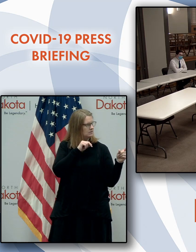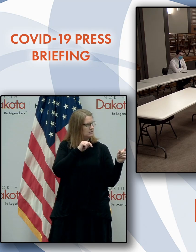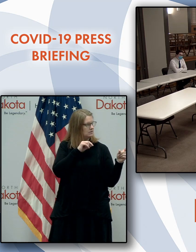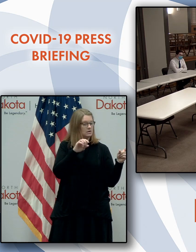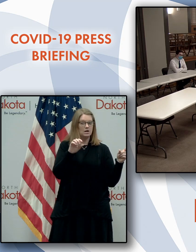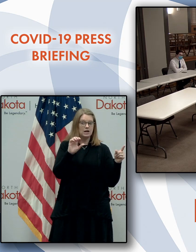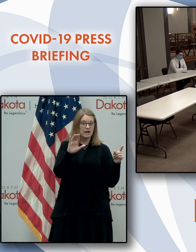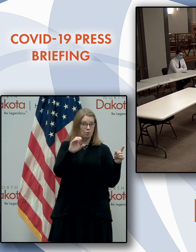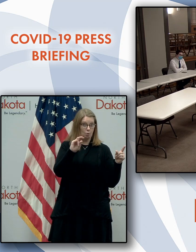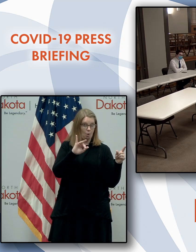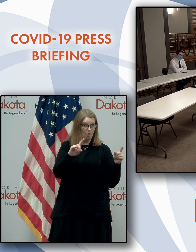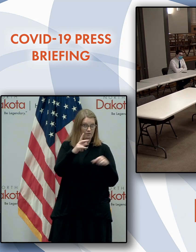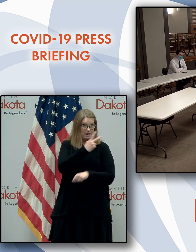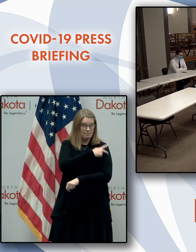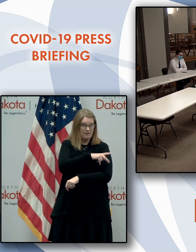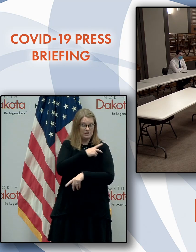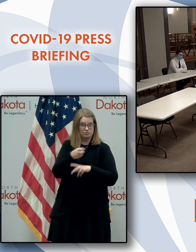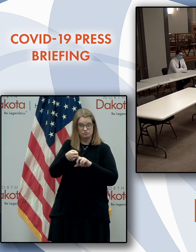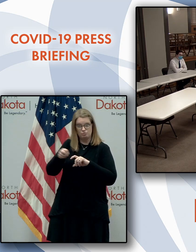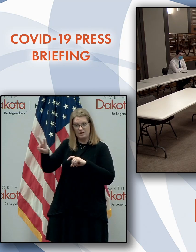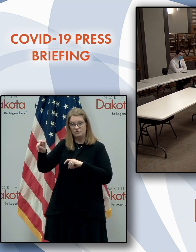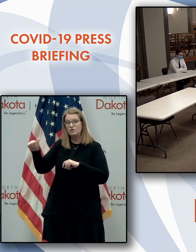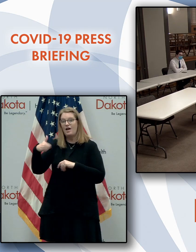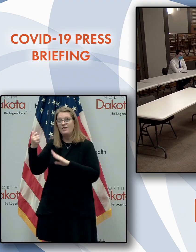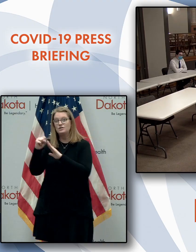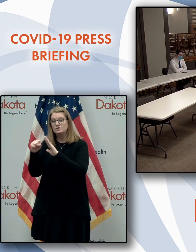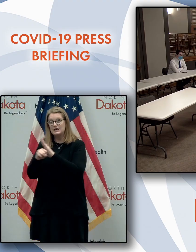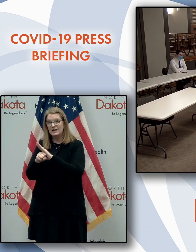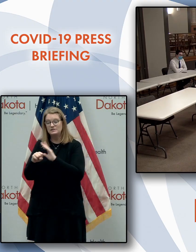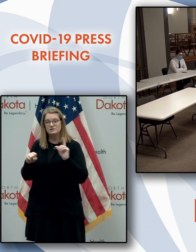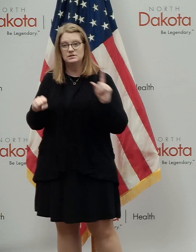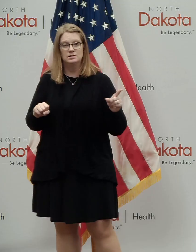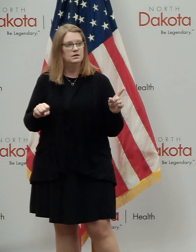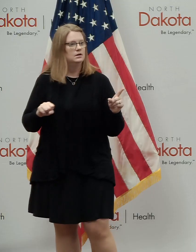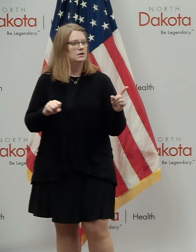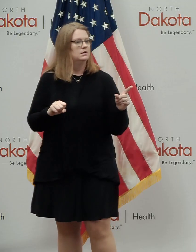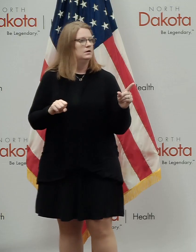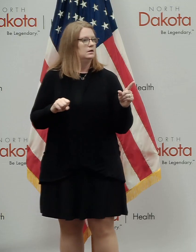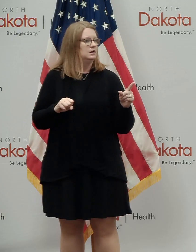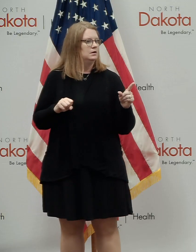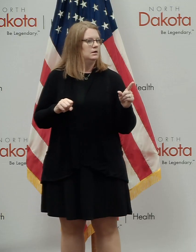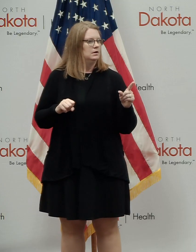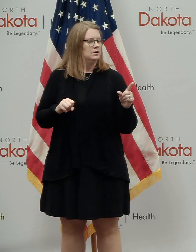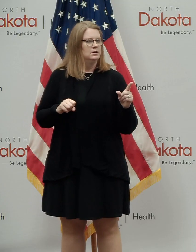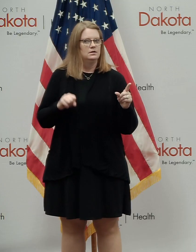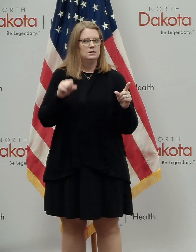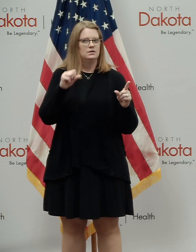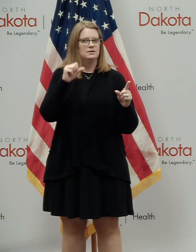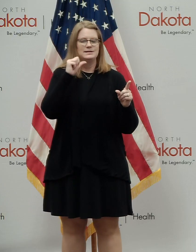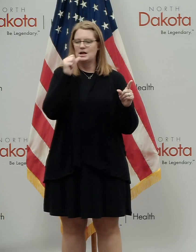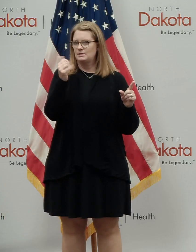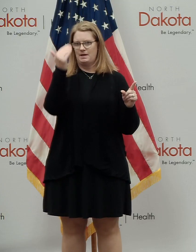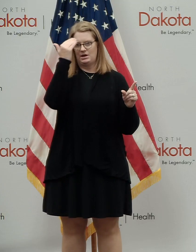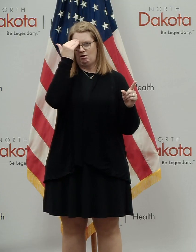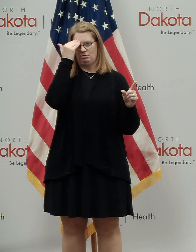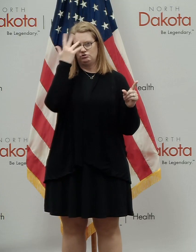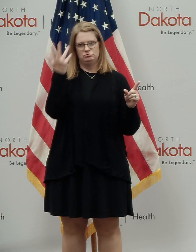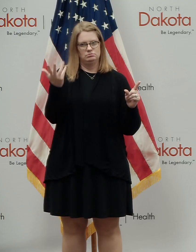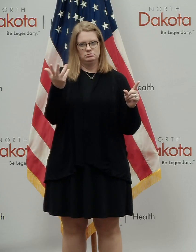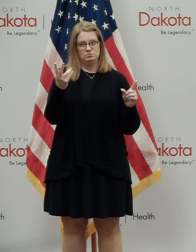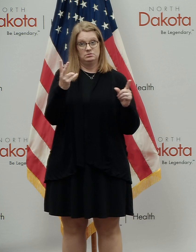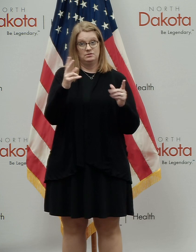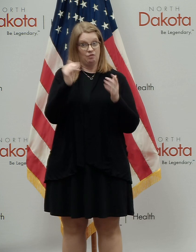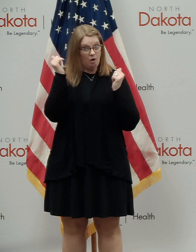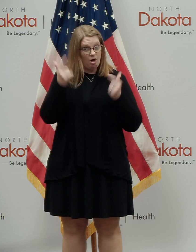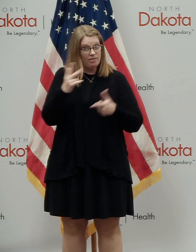hospitals in other states just because of capacity issues? So as far as leaving the state, not to my knowledge, but I can't speak for